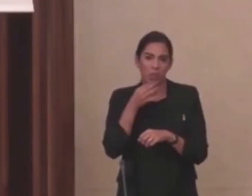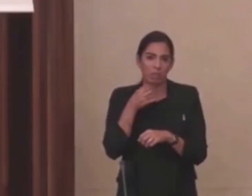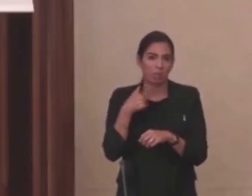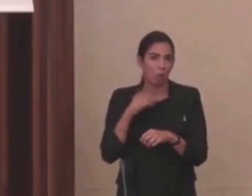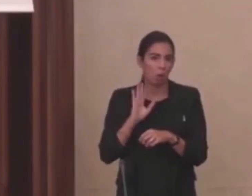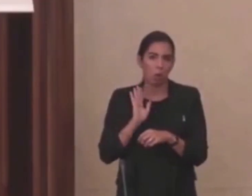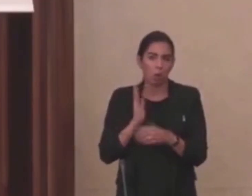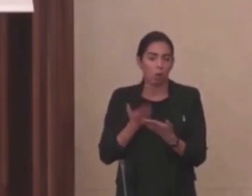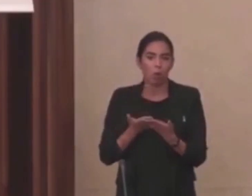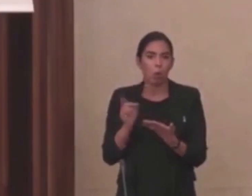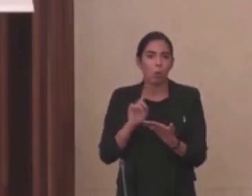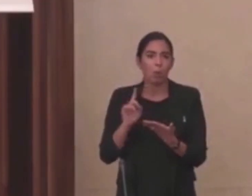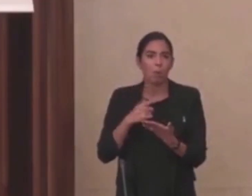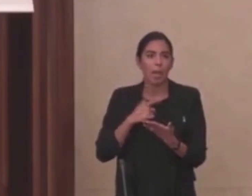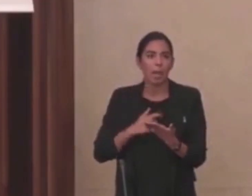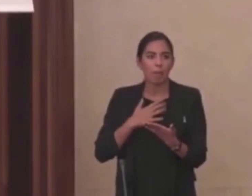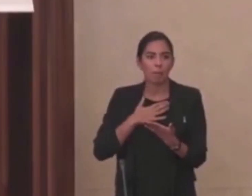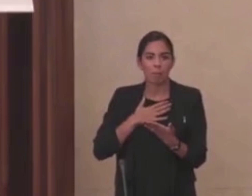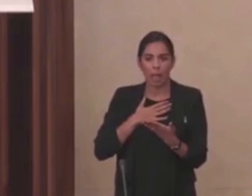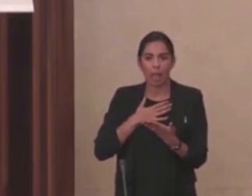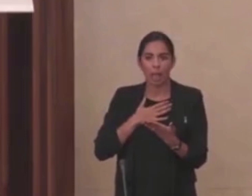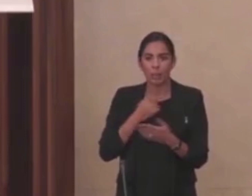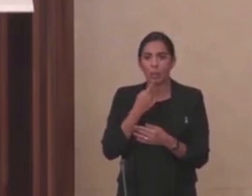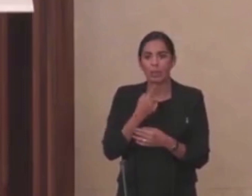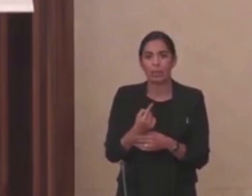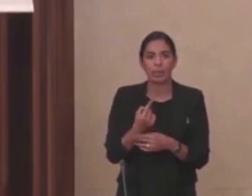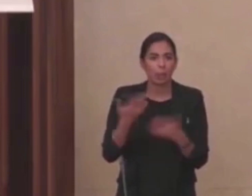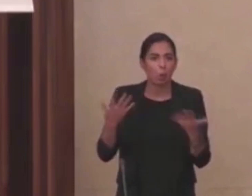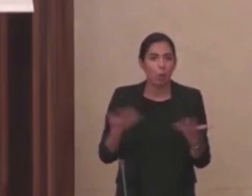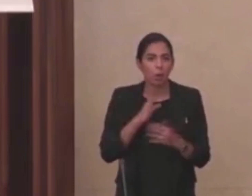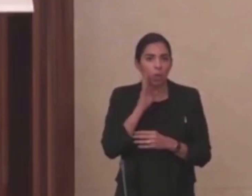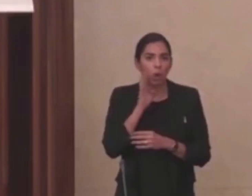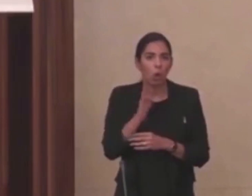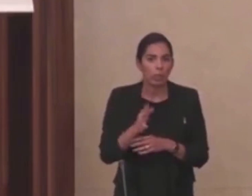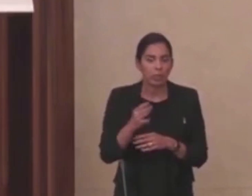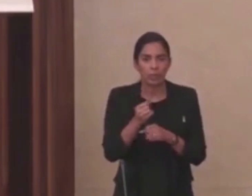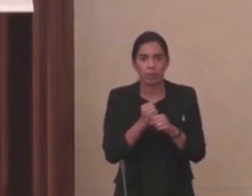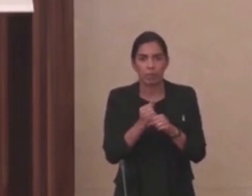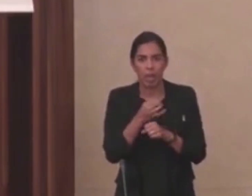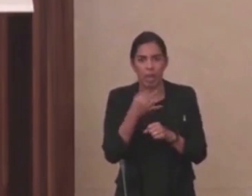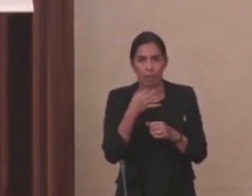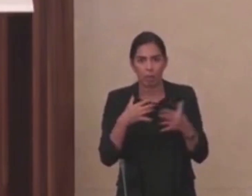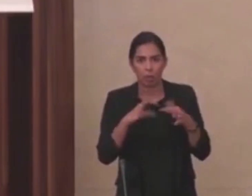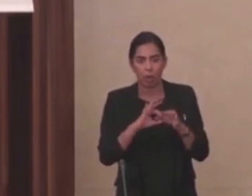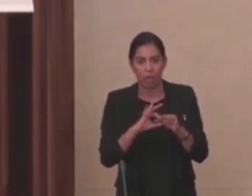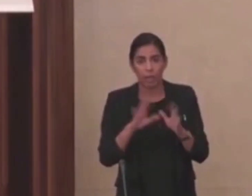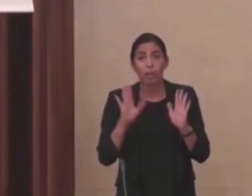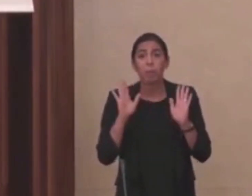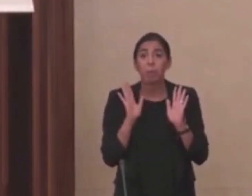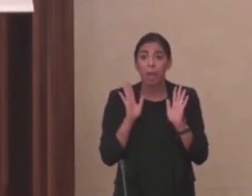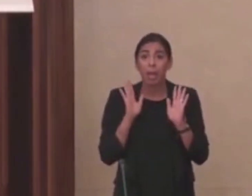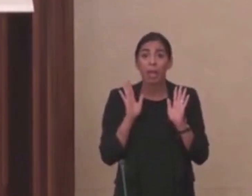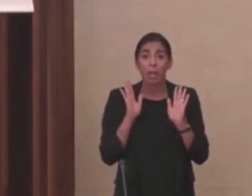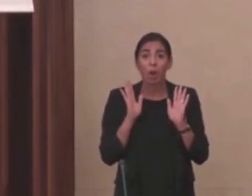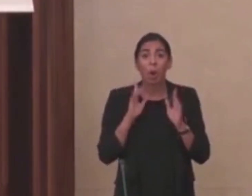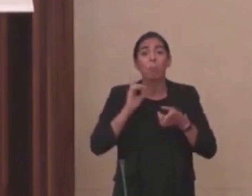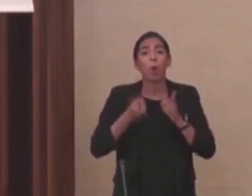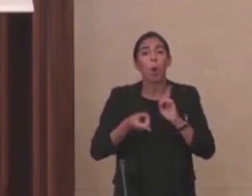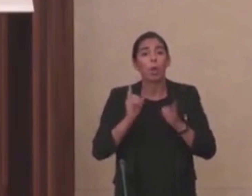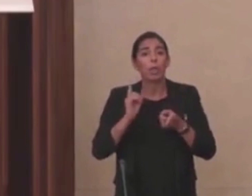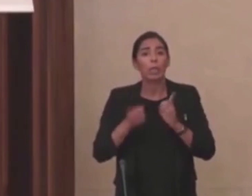not a doctor, so I can't say anything about hospitalizations,